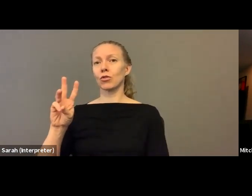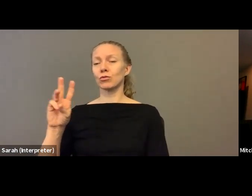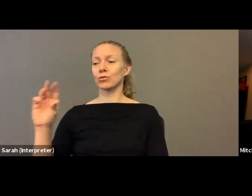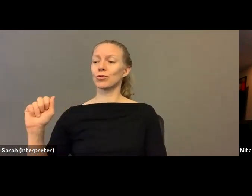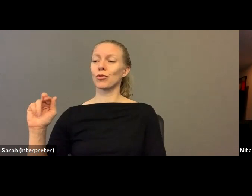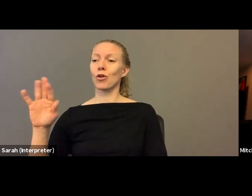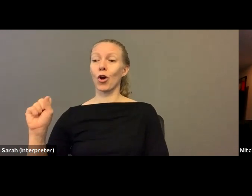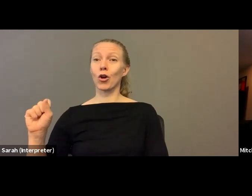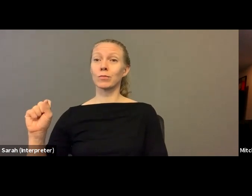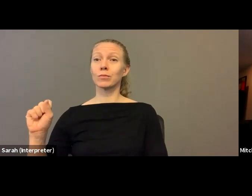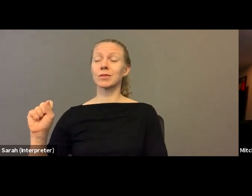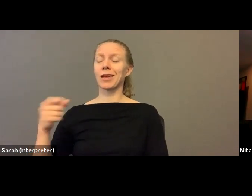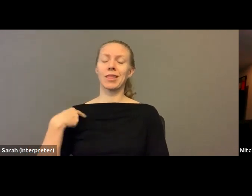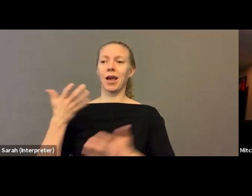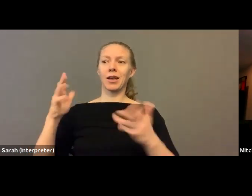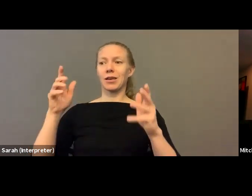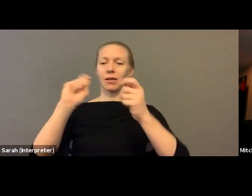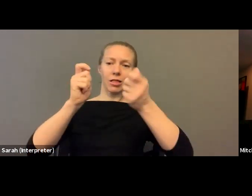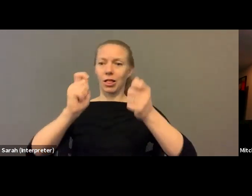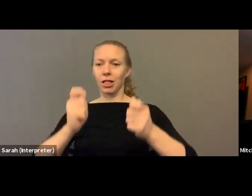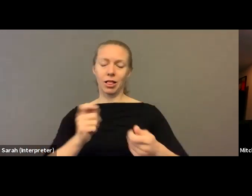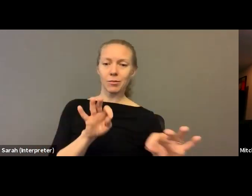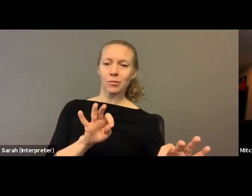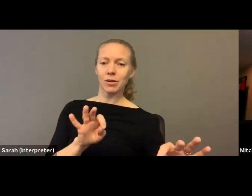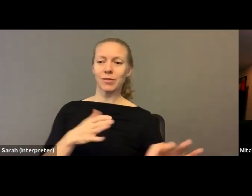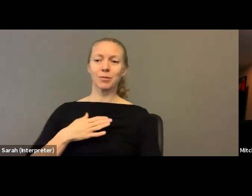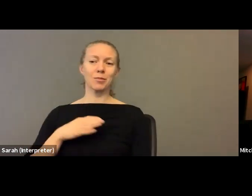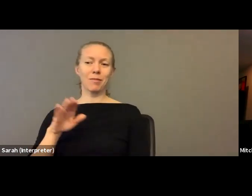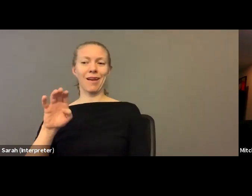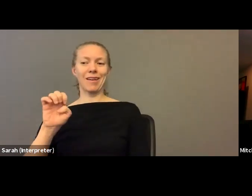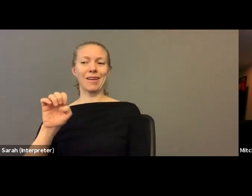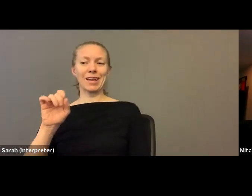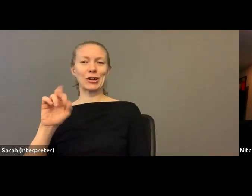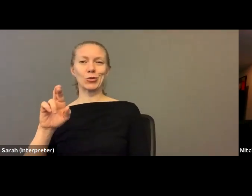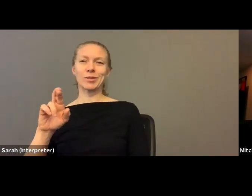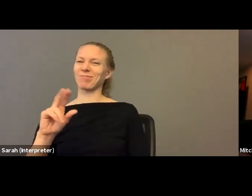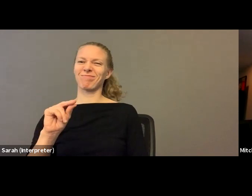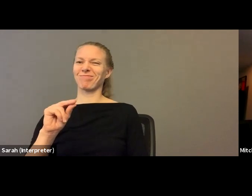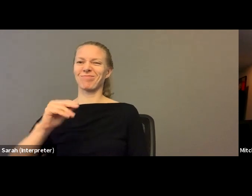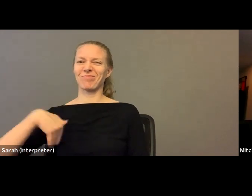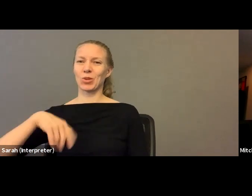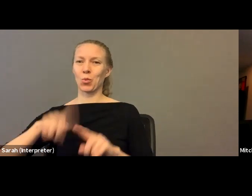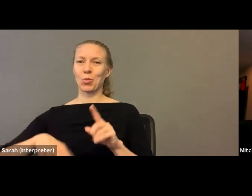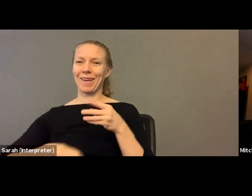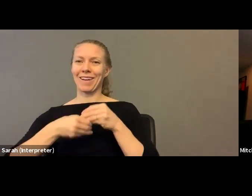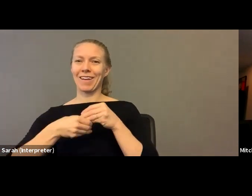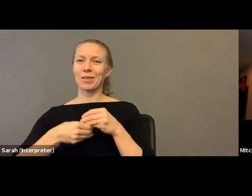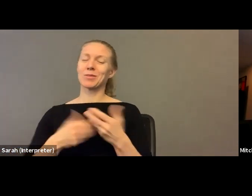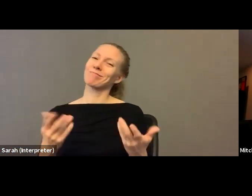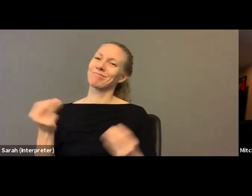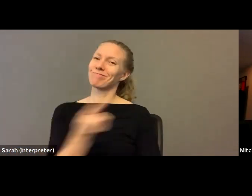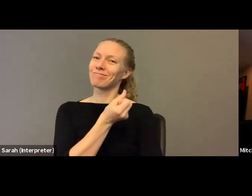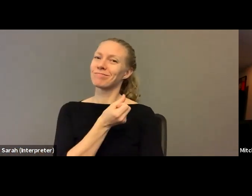editor was like, nah, it's too late. And so I was like, All right, but you know, happens for a reason,